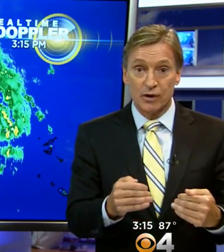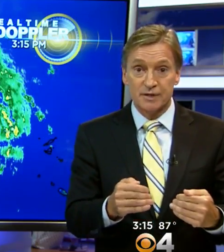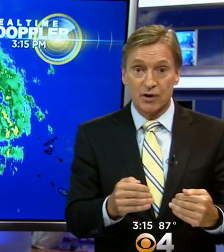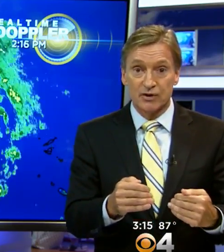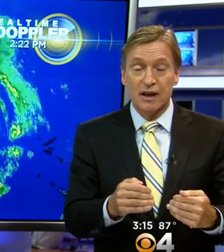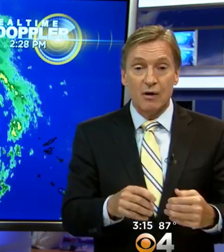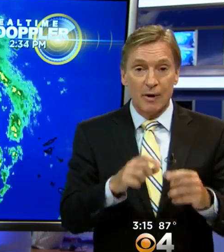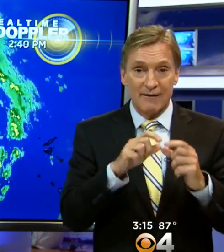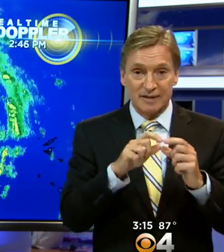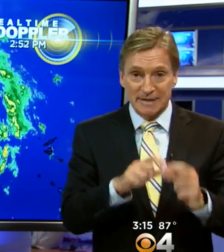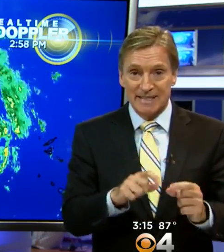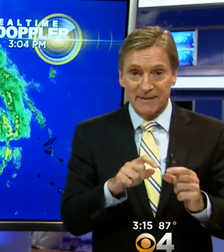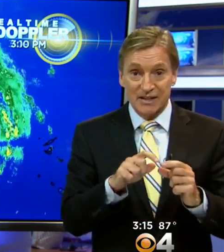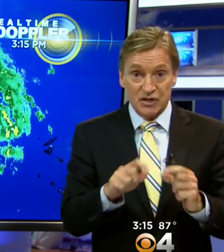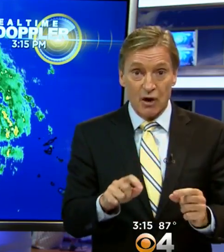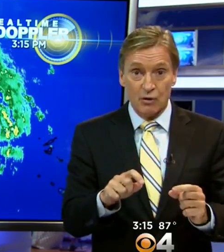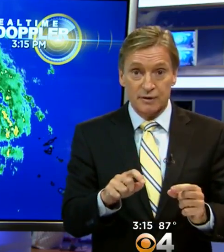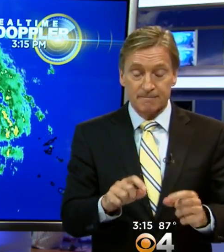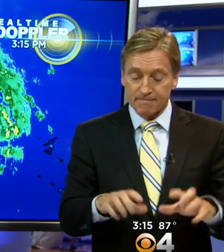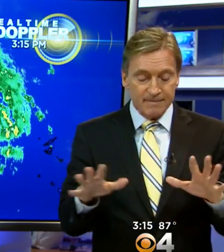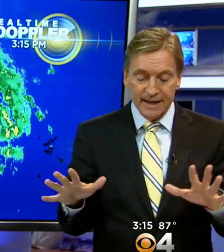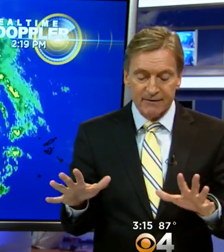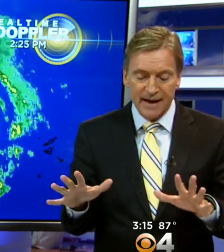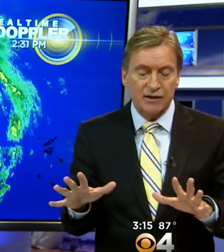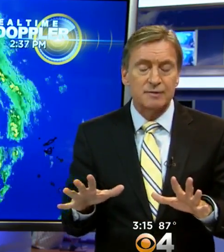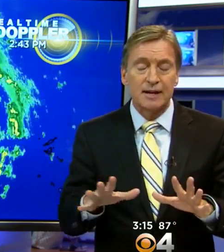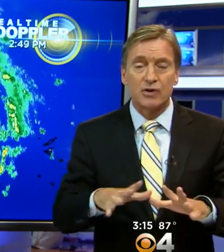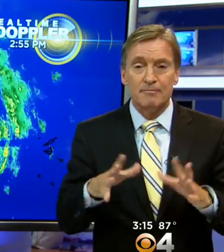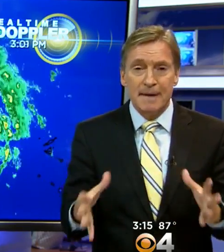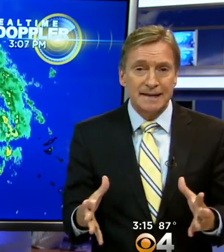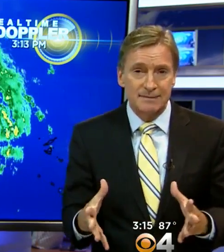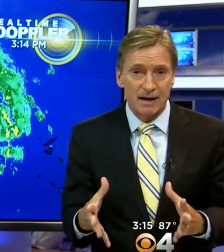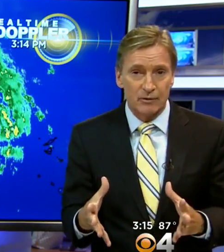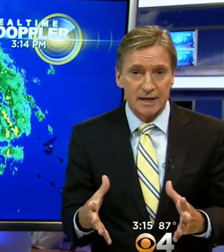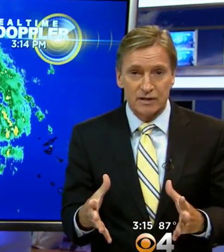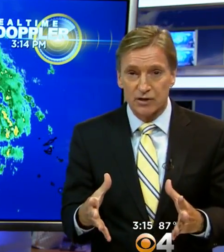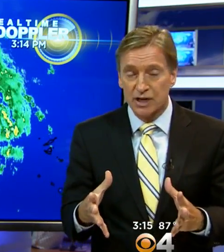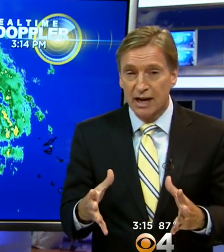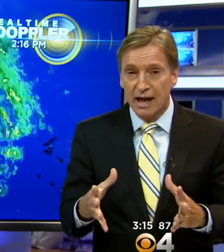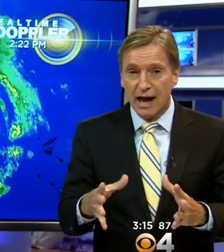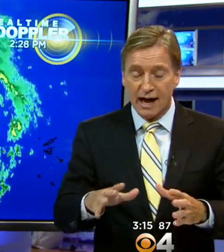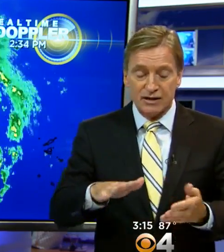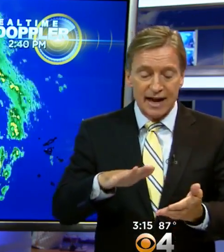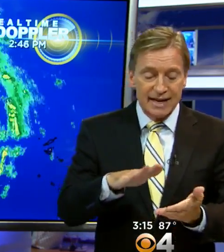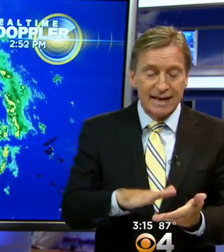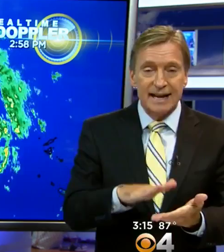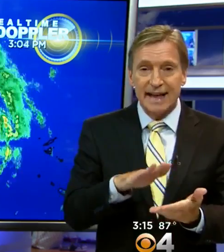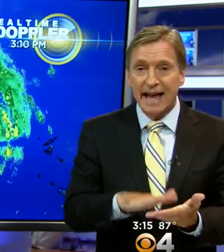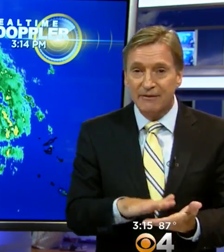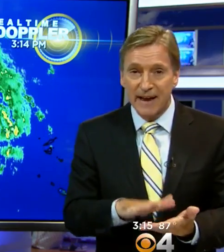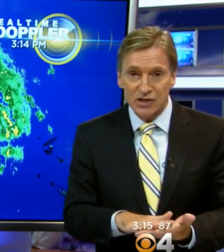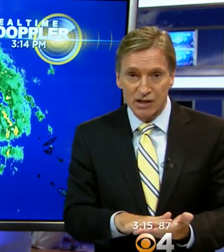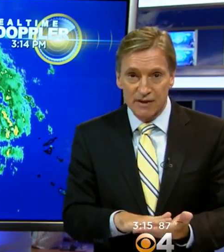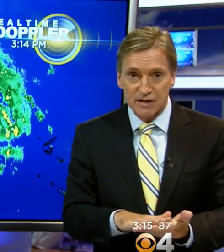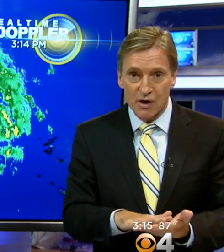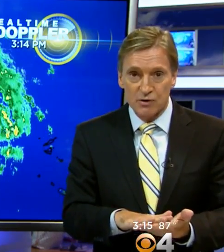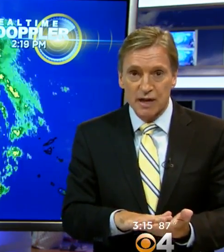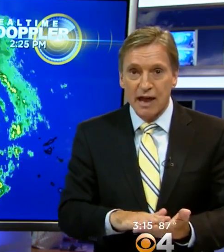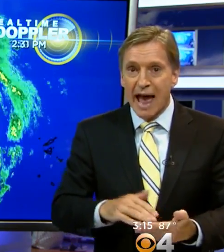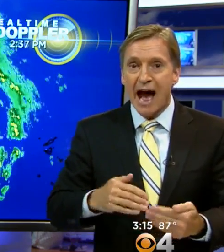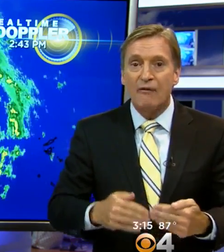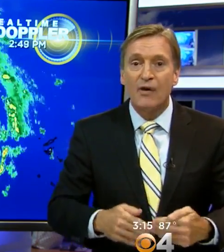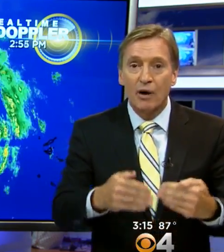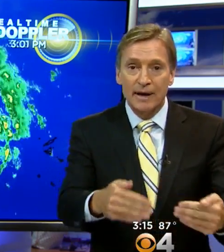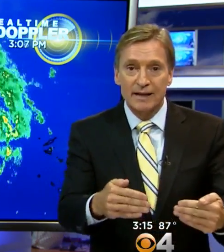from storm surge. We have specific zones. And in fact, there's been a tremendous amount of research to indicate the elevation of the